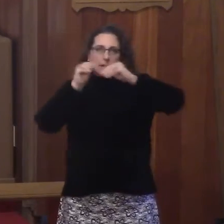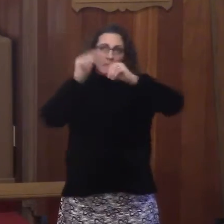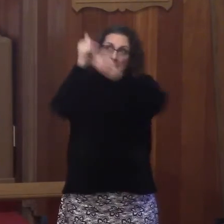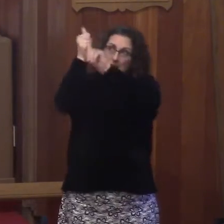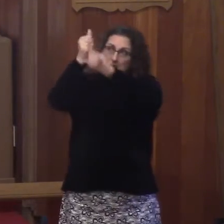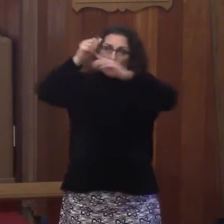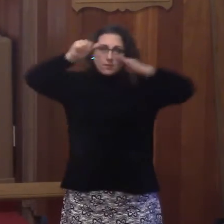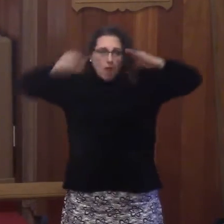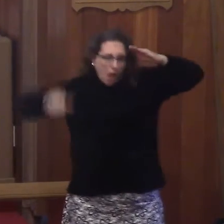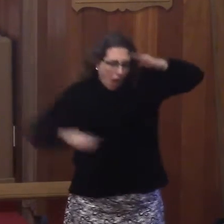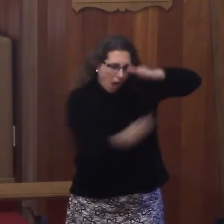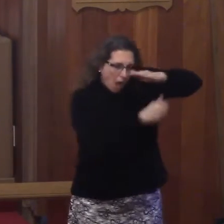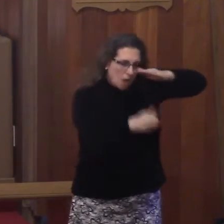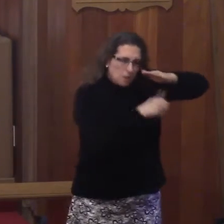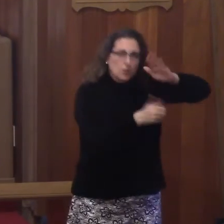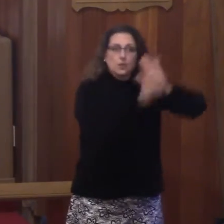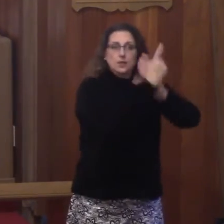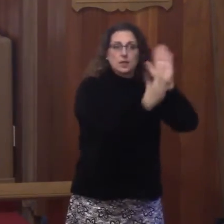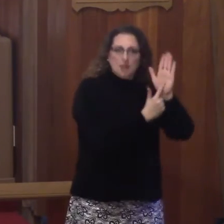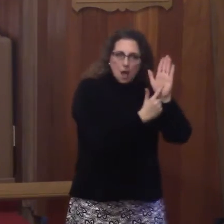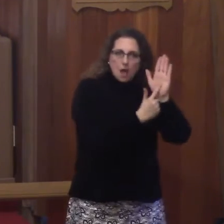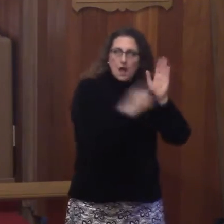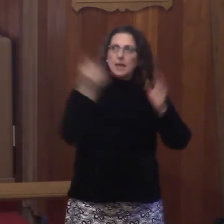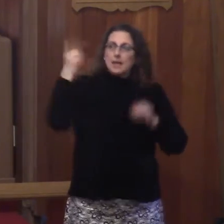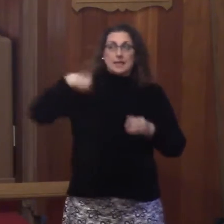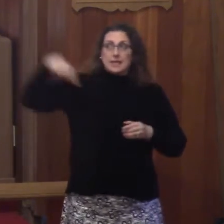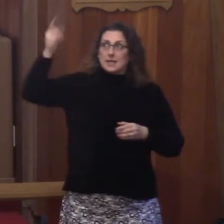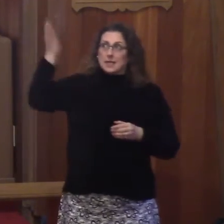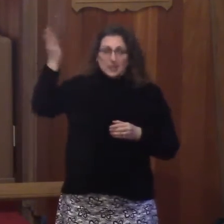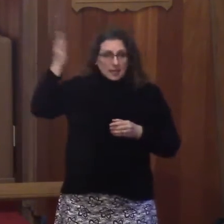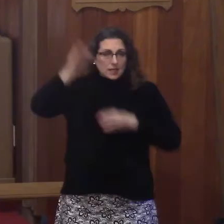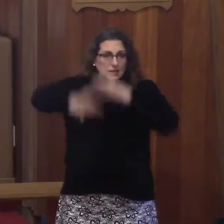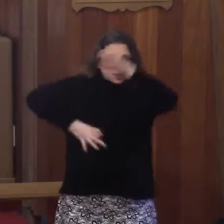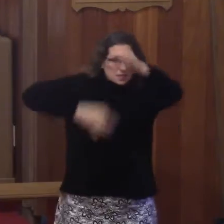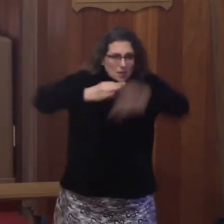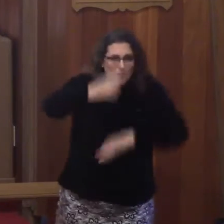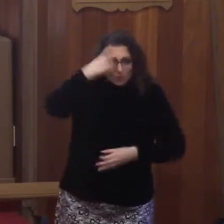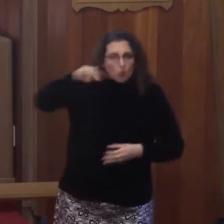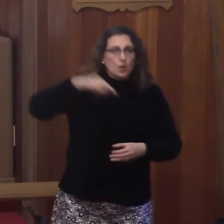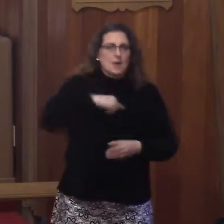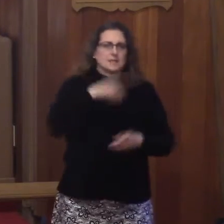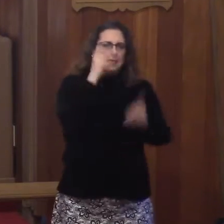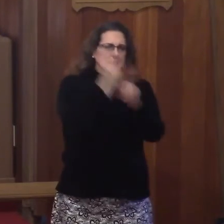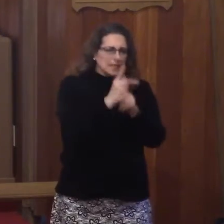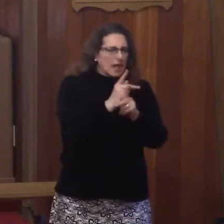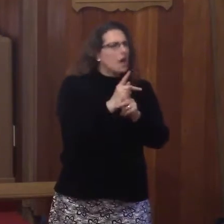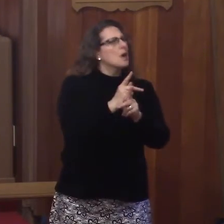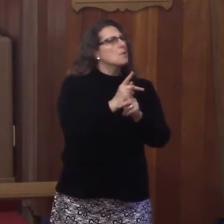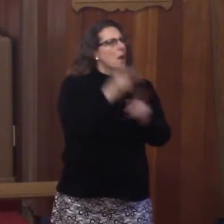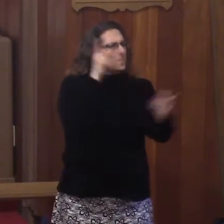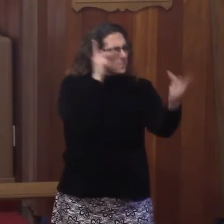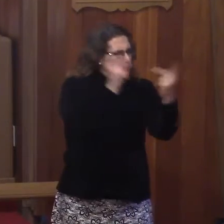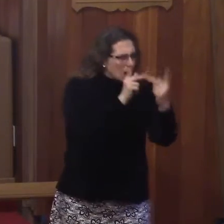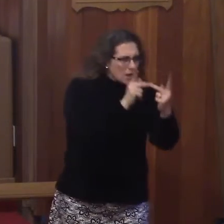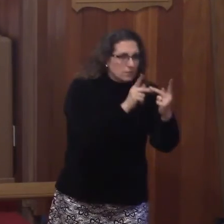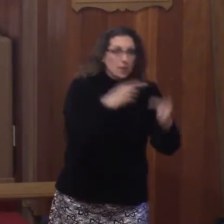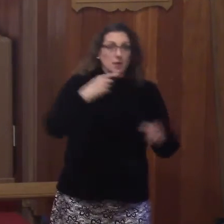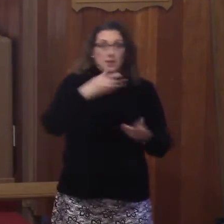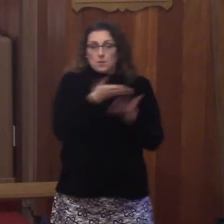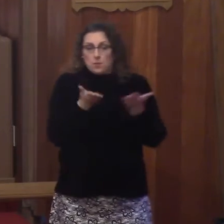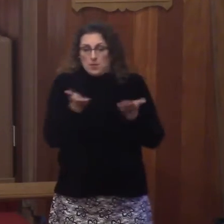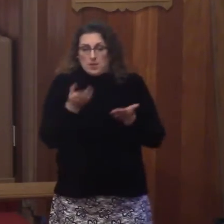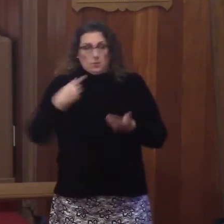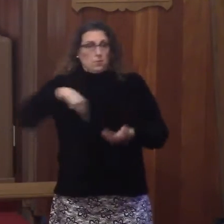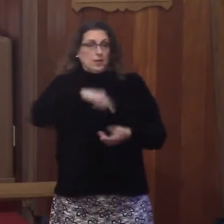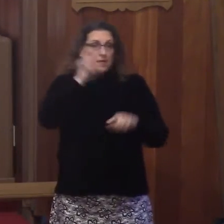our place and kept perfectly what we pray constantly. He walked in joyful obedience to every command